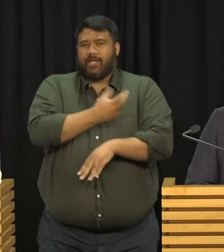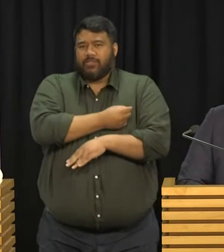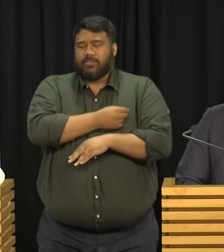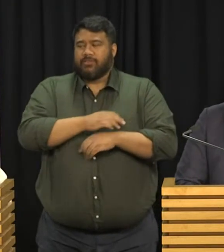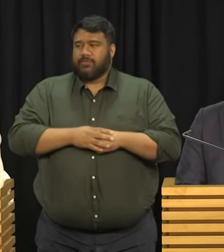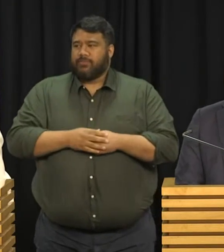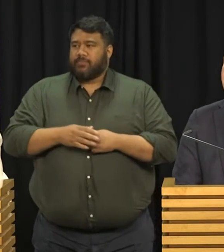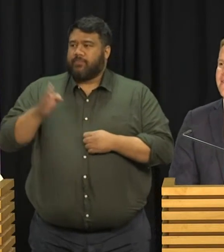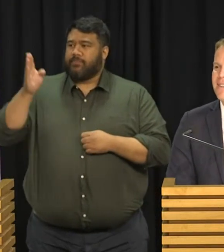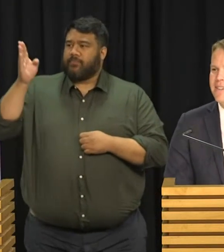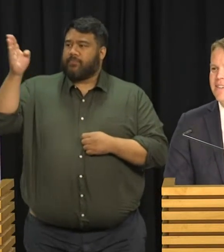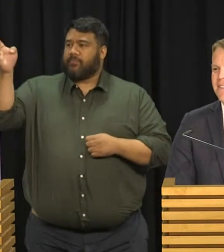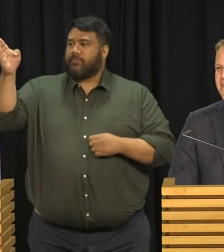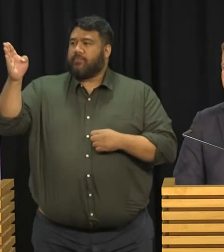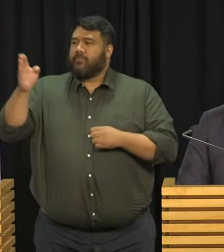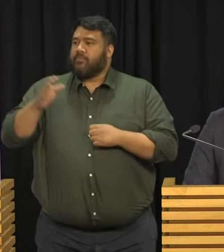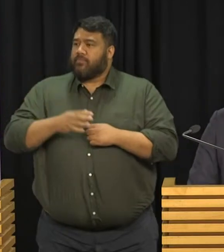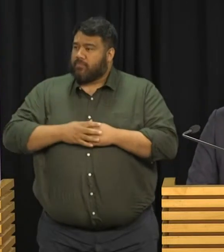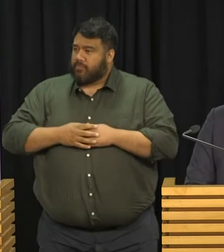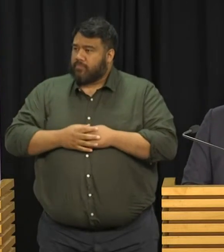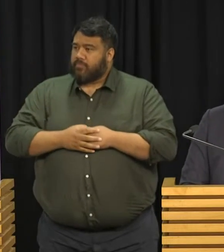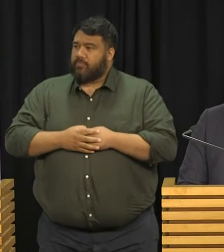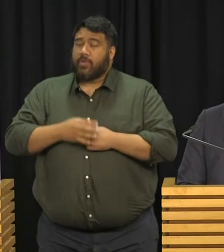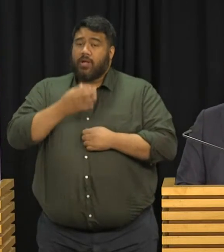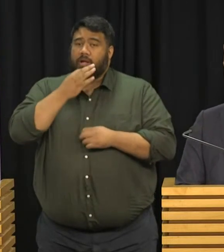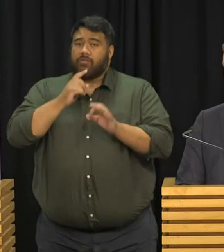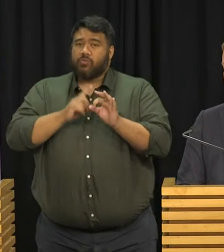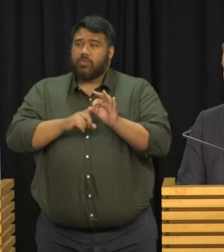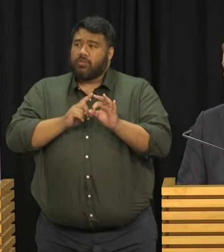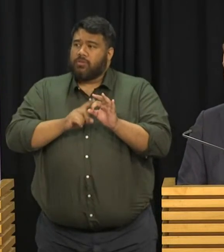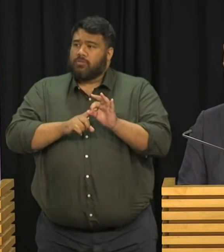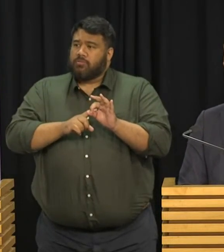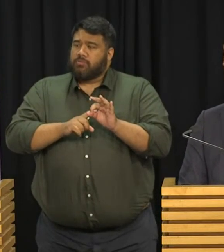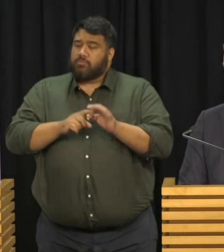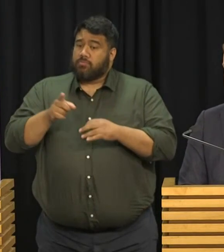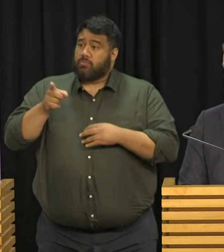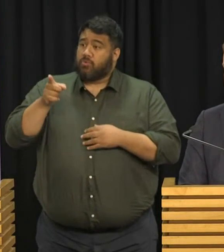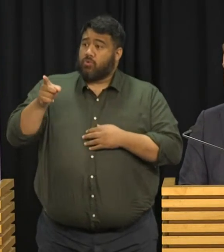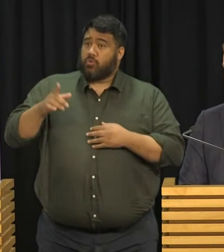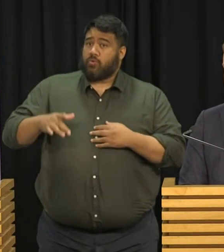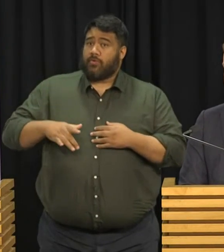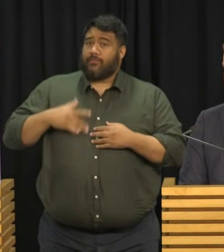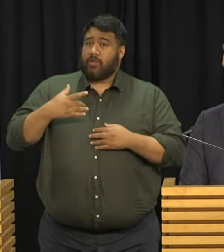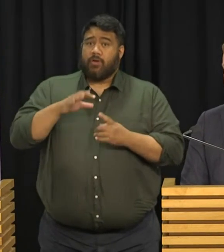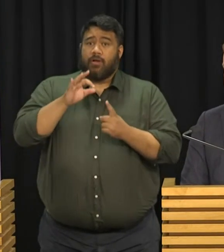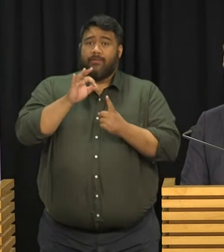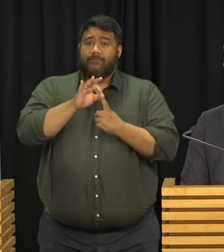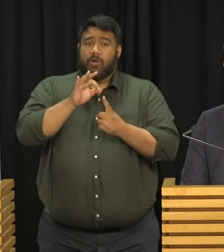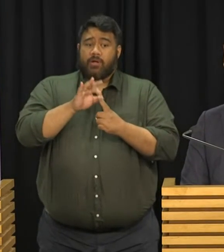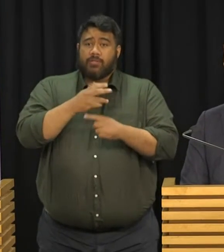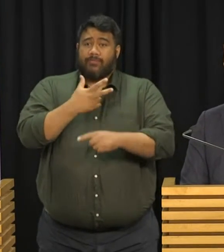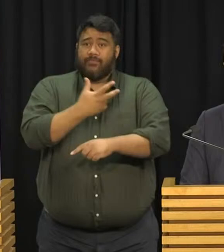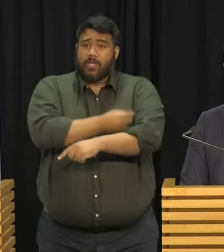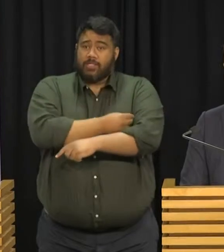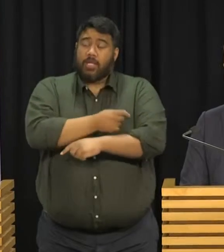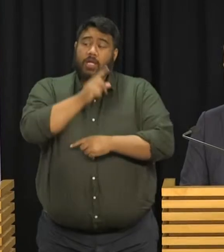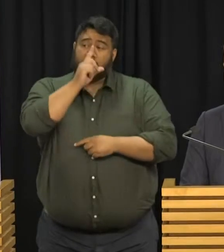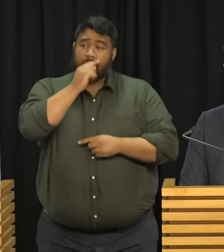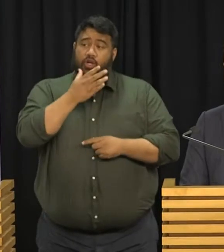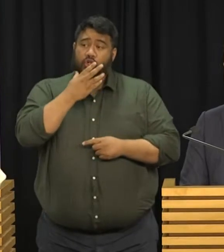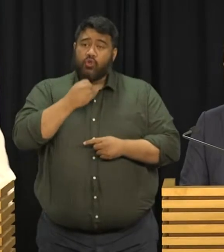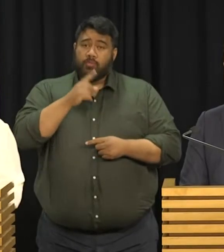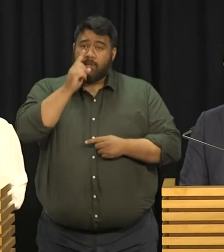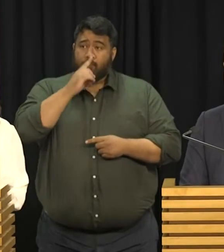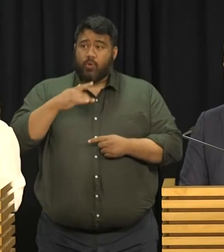you... Sorry, then I'll come to you, Richard. Are you sort of planning or expecting for the Pfizer vaccine to be used for people in rural areas, or are you going to